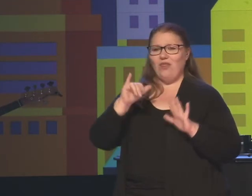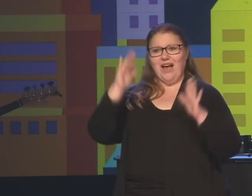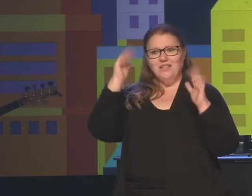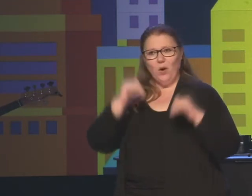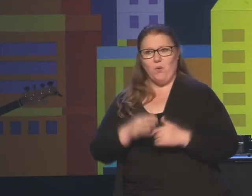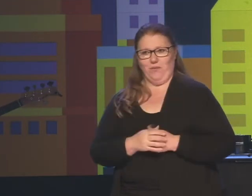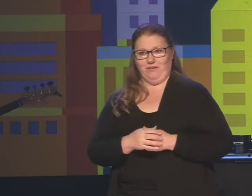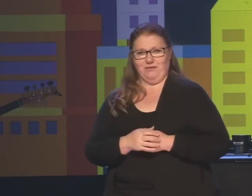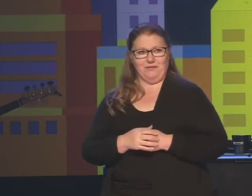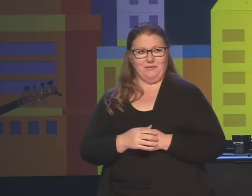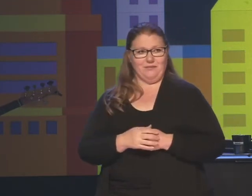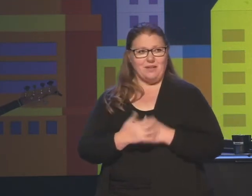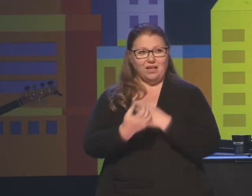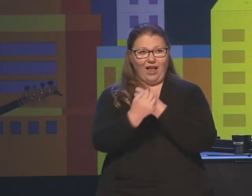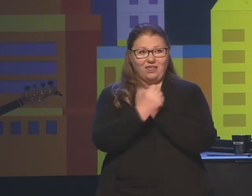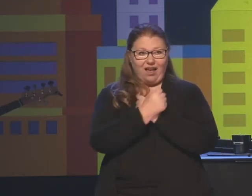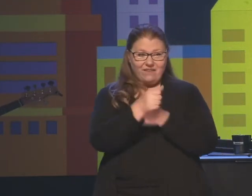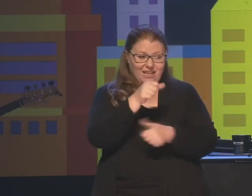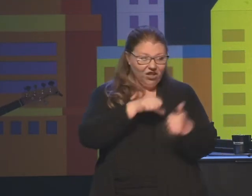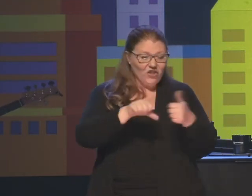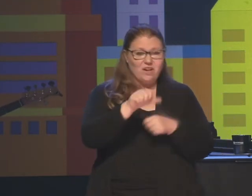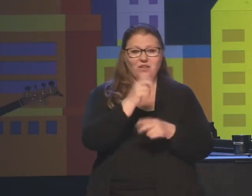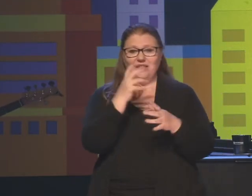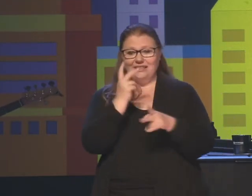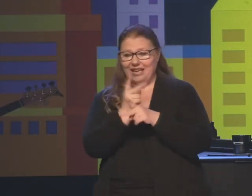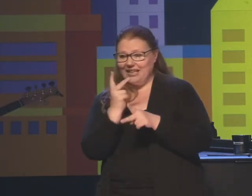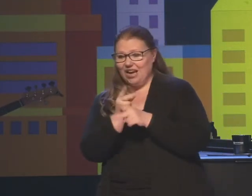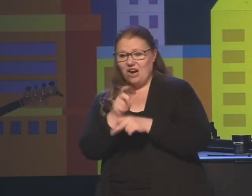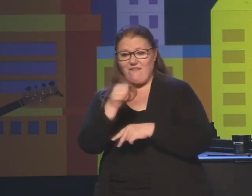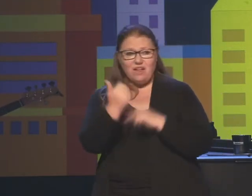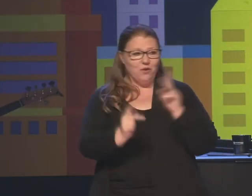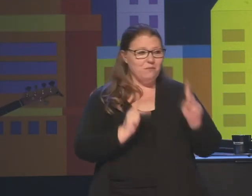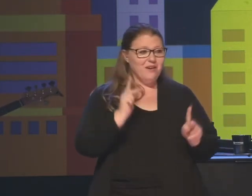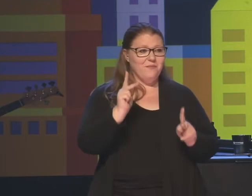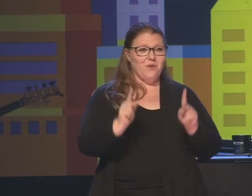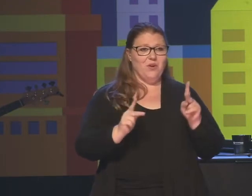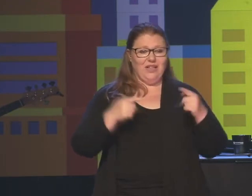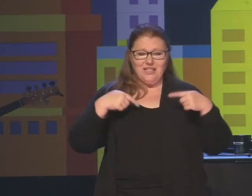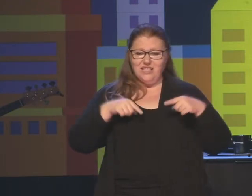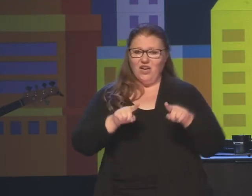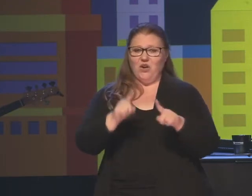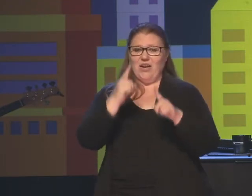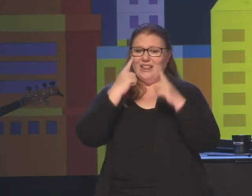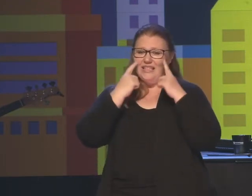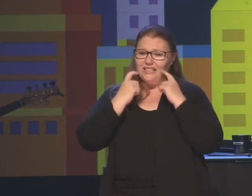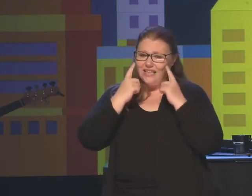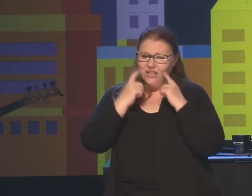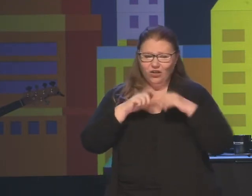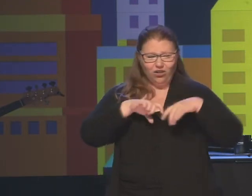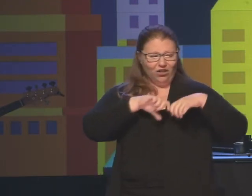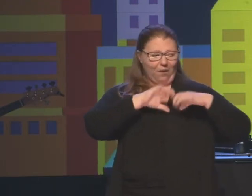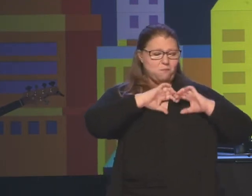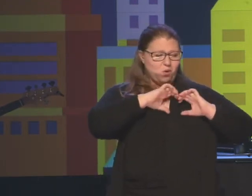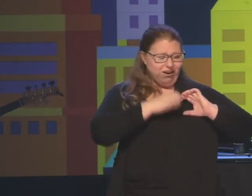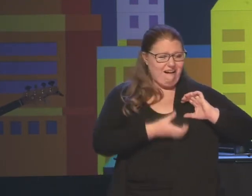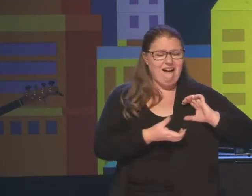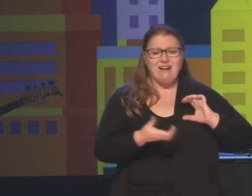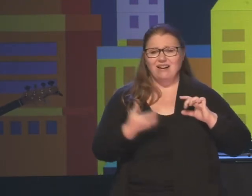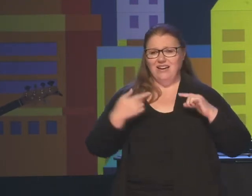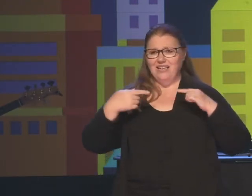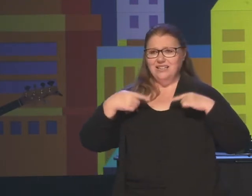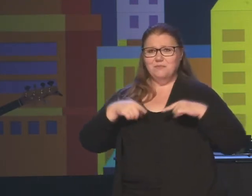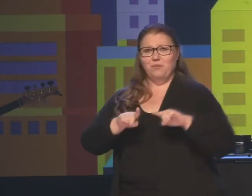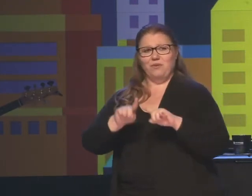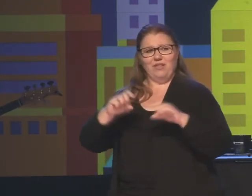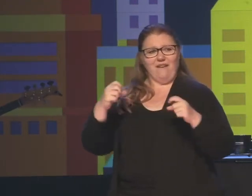so it's loving others. It's caring for others in the midst of our tears, in the midst of our broken hearts, in the midst of our